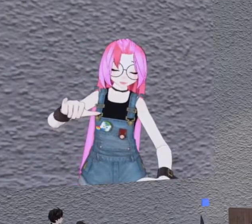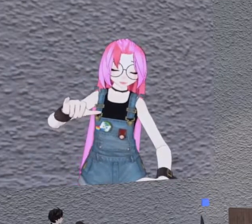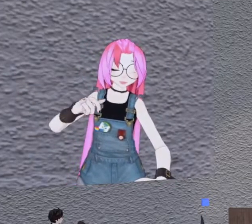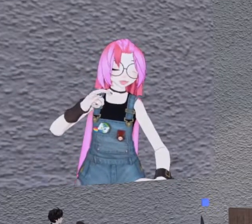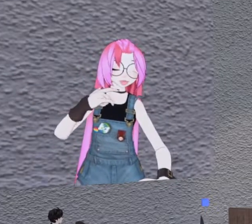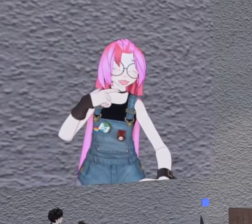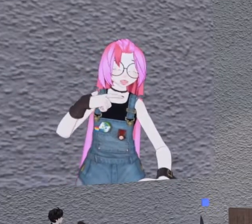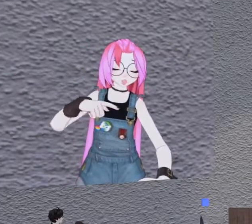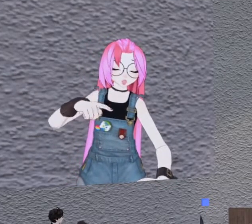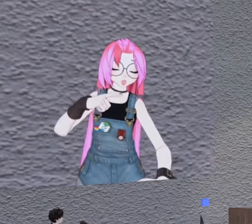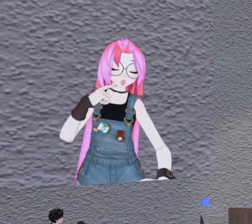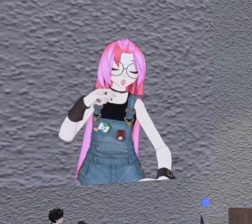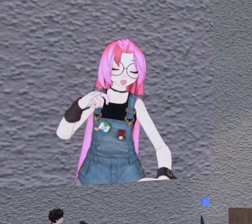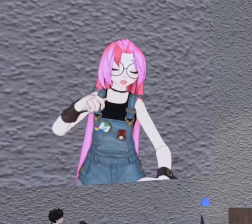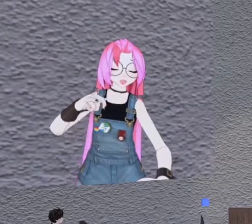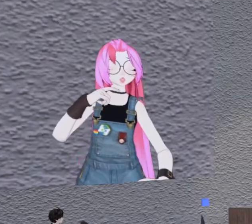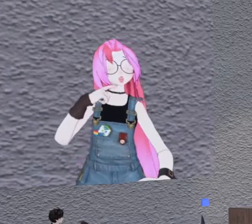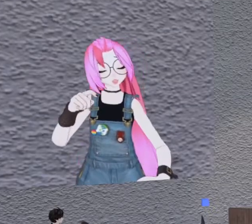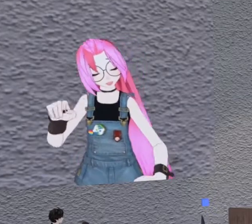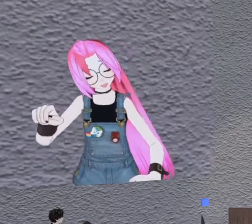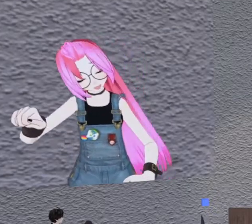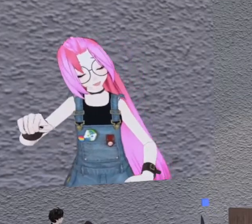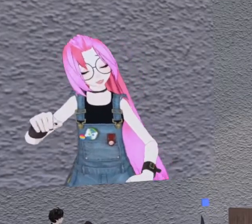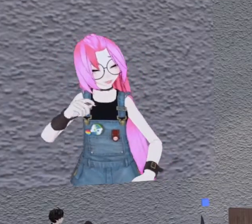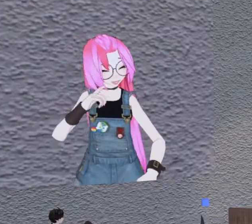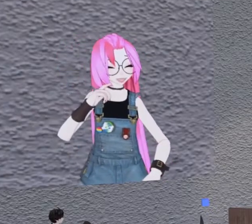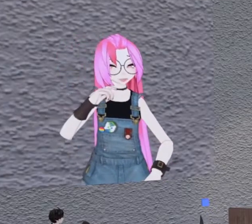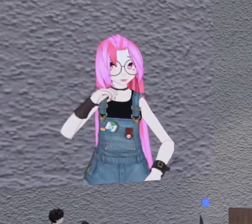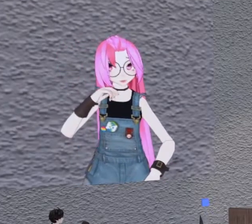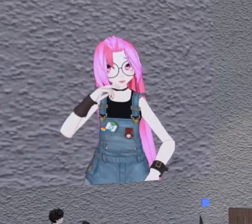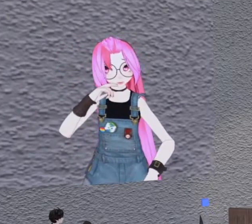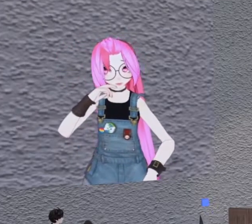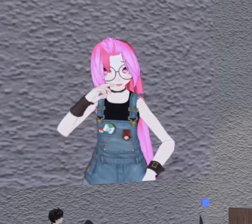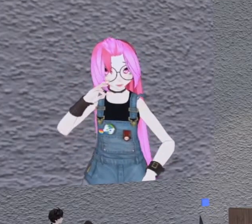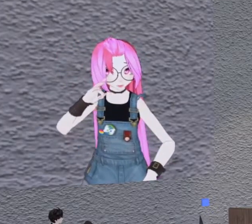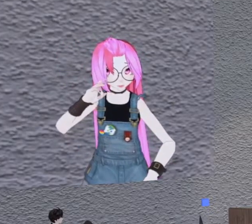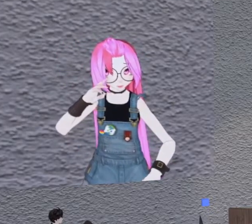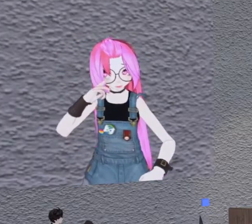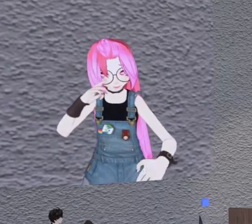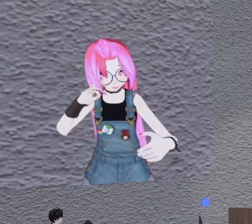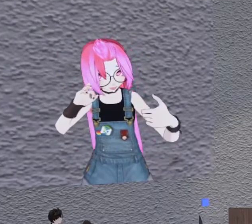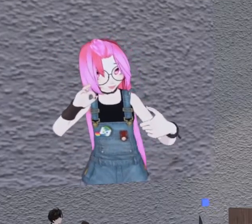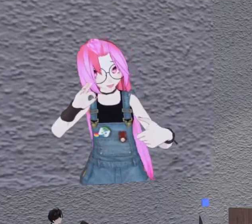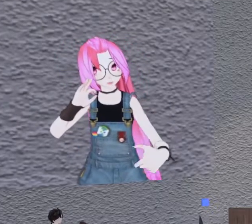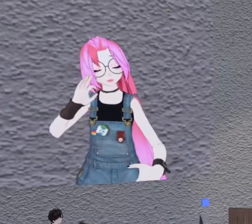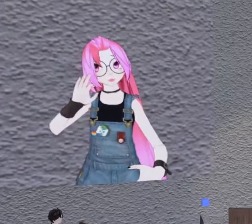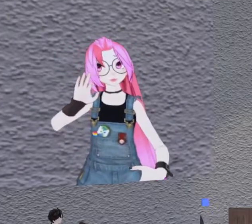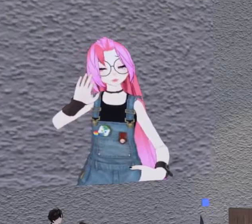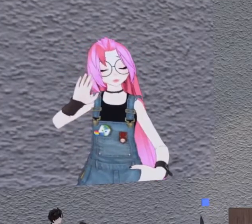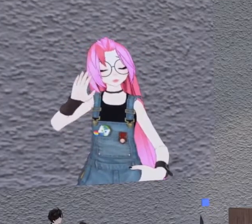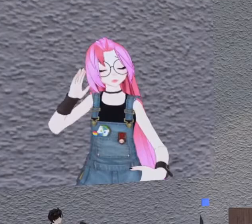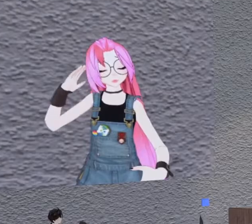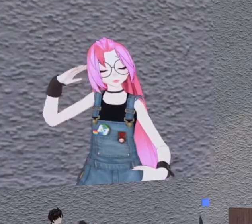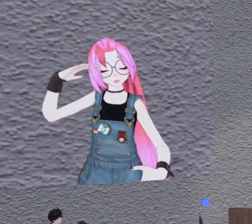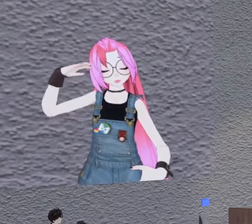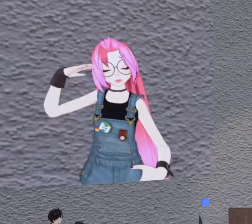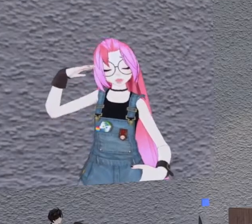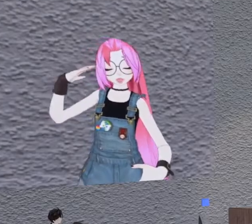is either the G or the Y, and silver is with an S. Yeah. Yeah, no problem. All right, did you